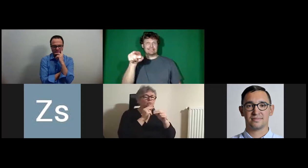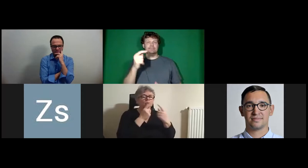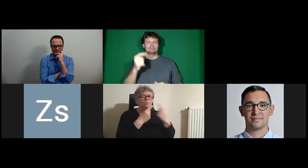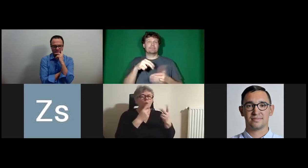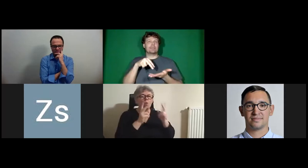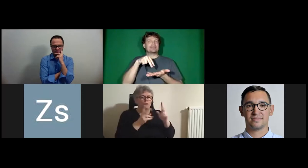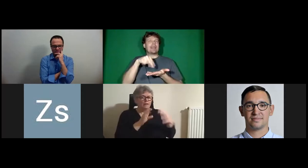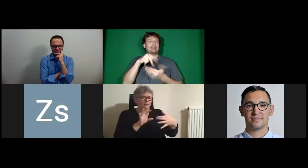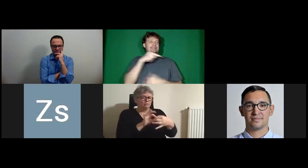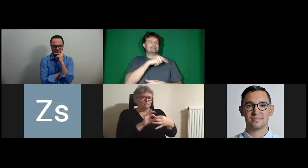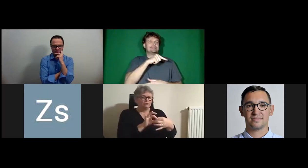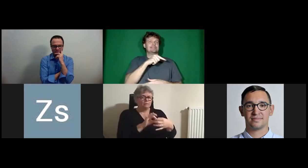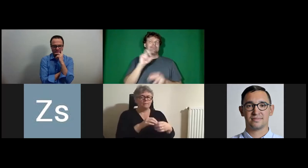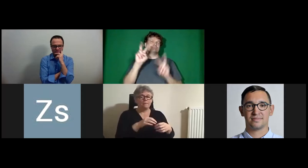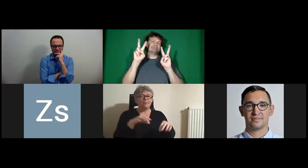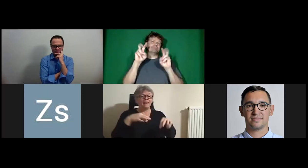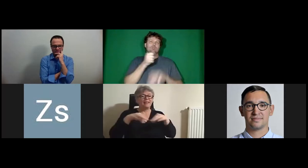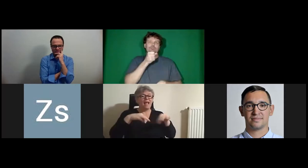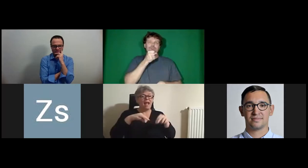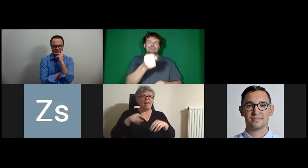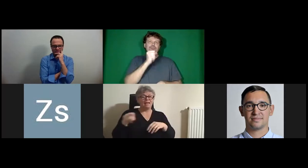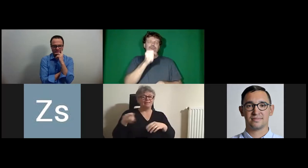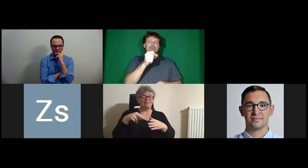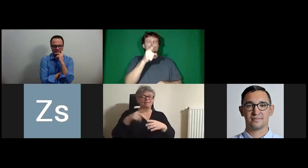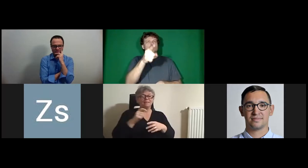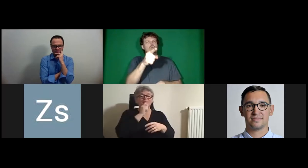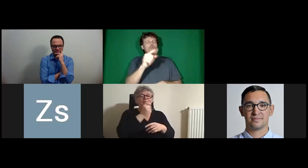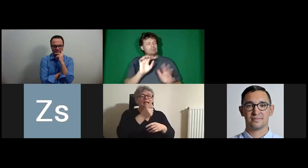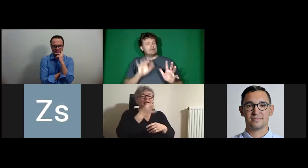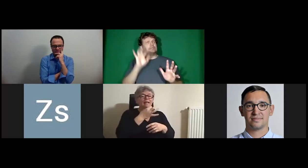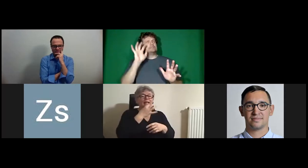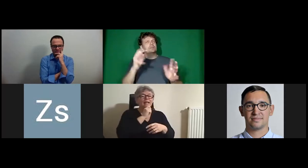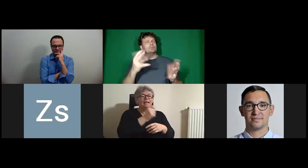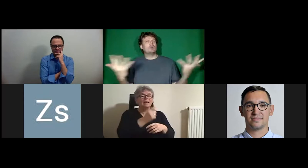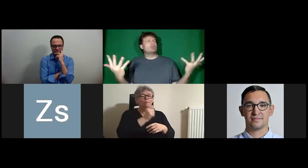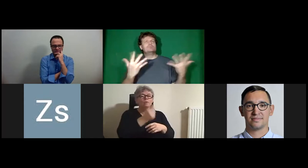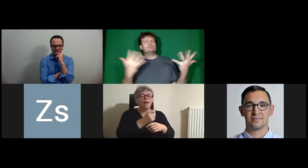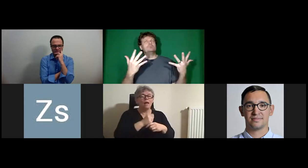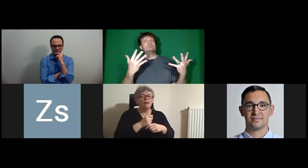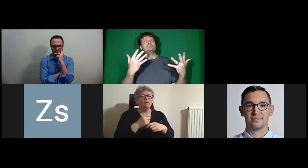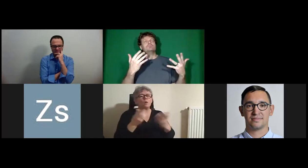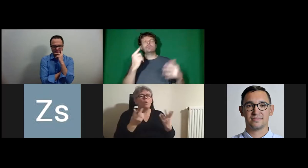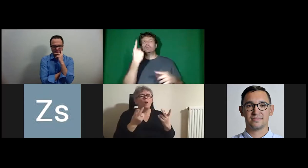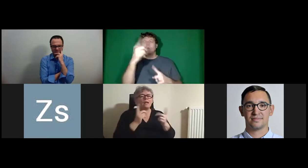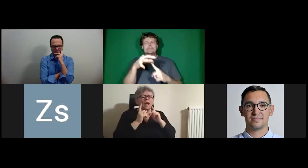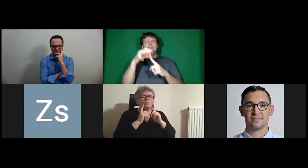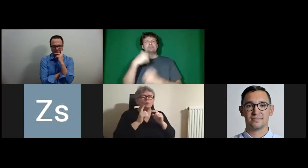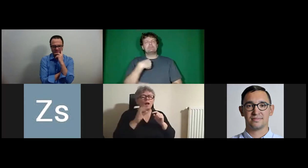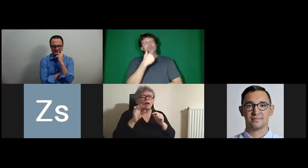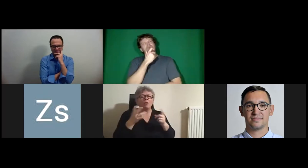she's the one that helps with the communication aspect. I mean, there was one journalist that